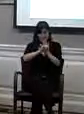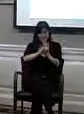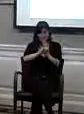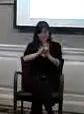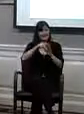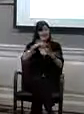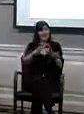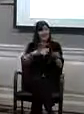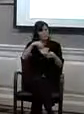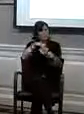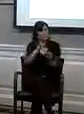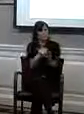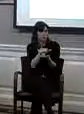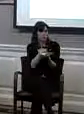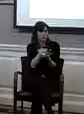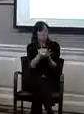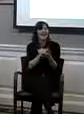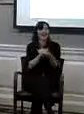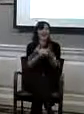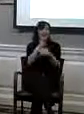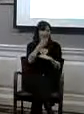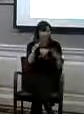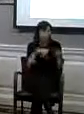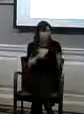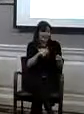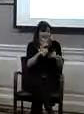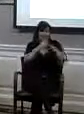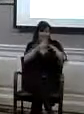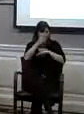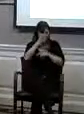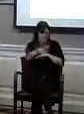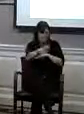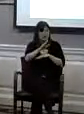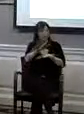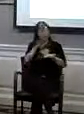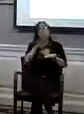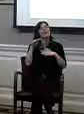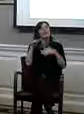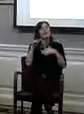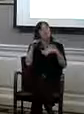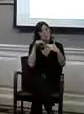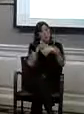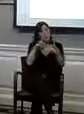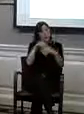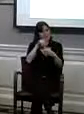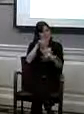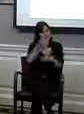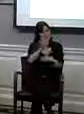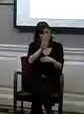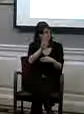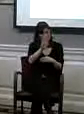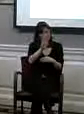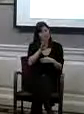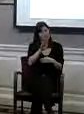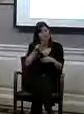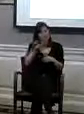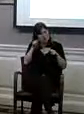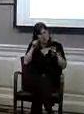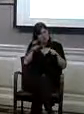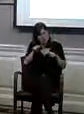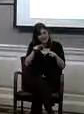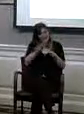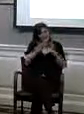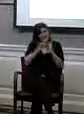after violent political conflict in Lebanon. Is currently investigating how non-state armed actors engage in